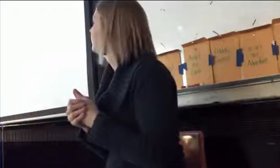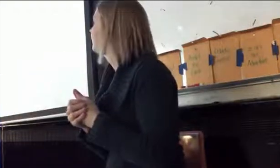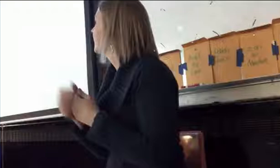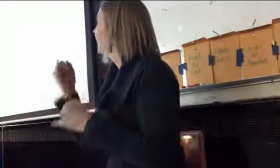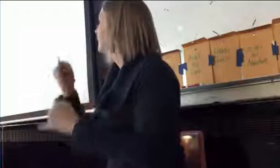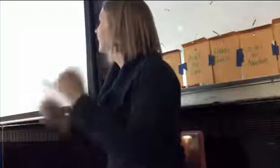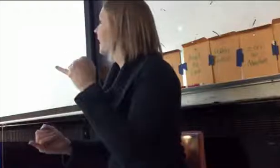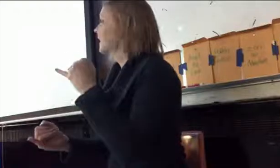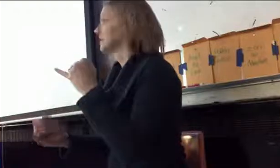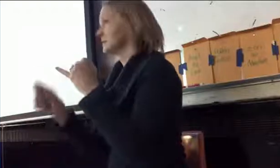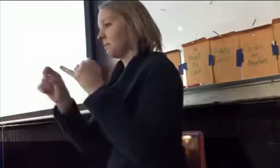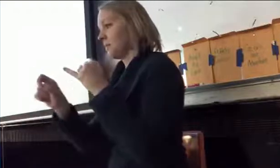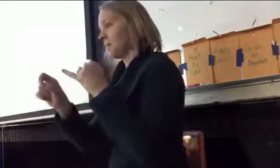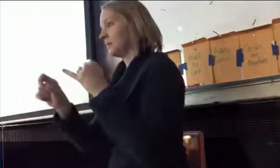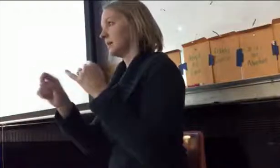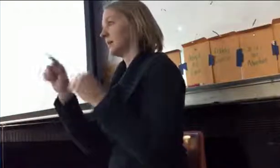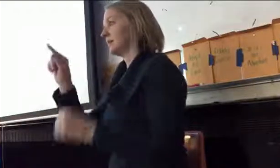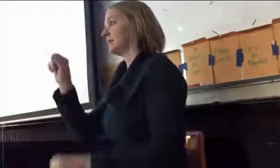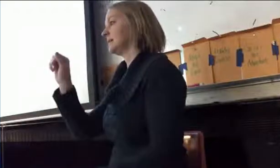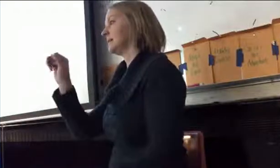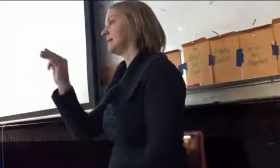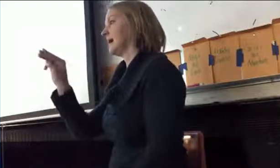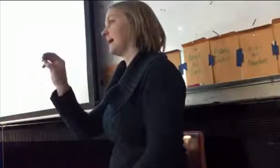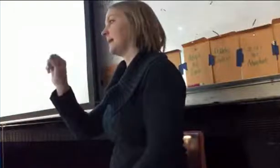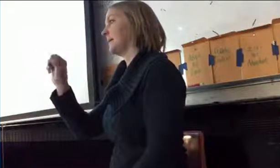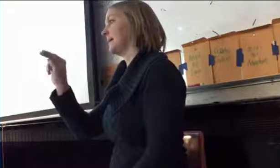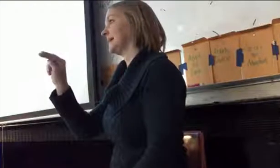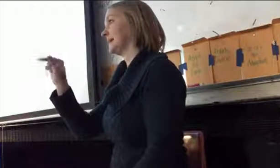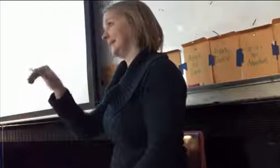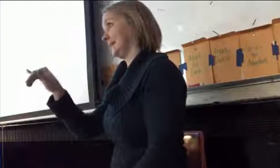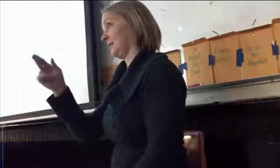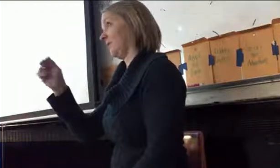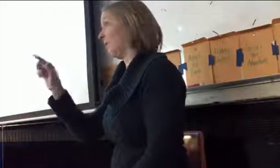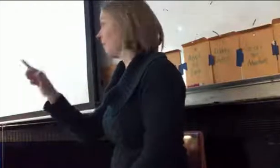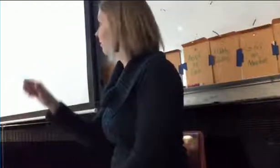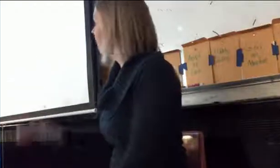In the last bullet, if you'll highlight Tammany Hall,